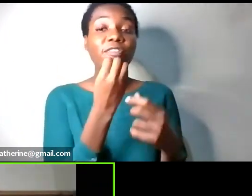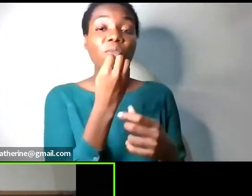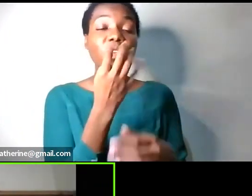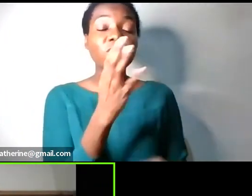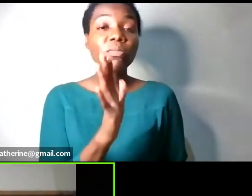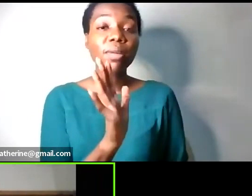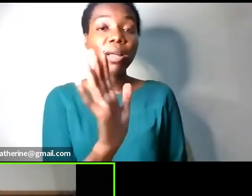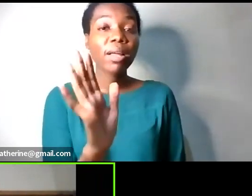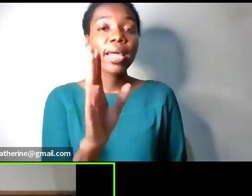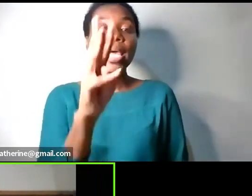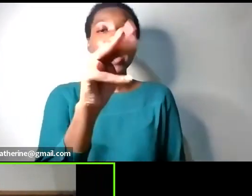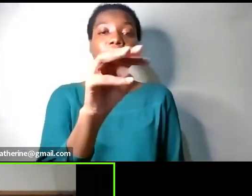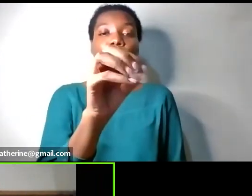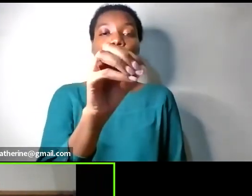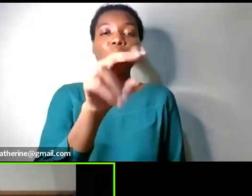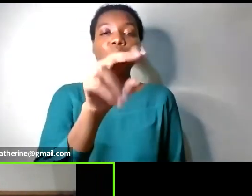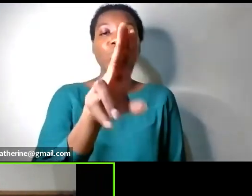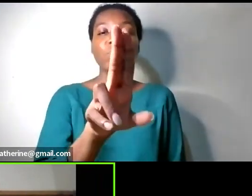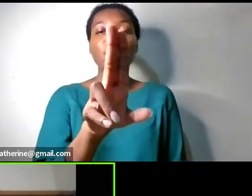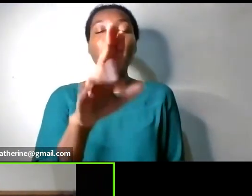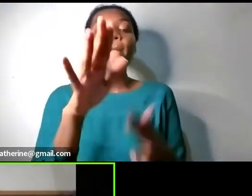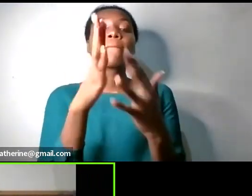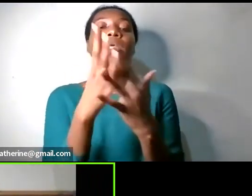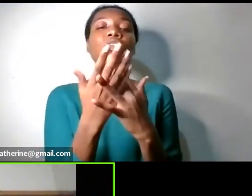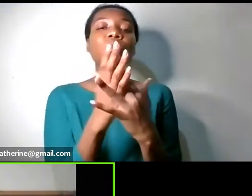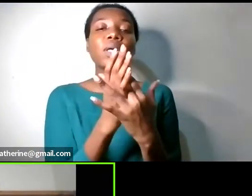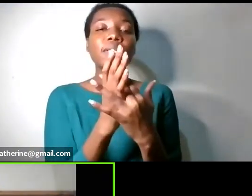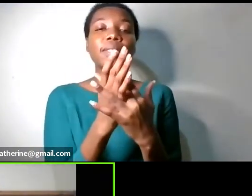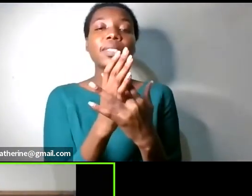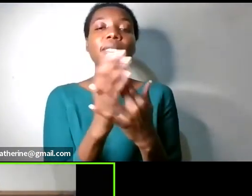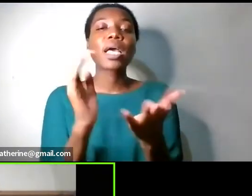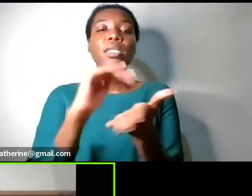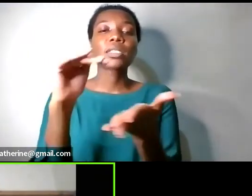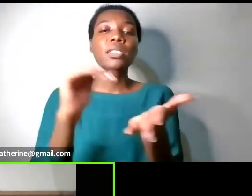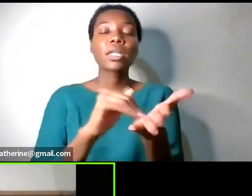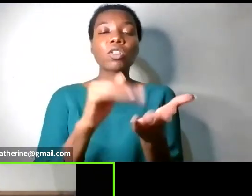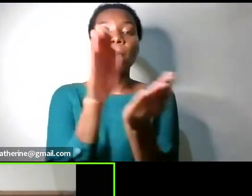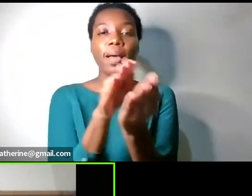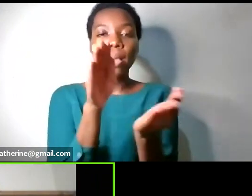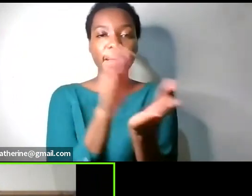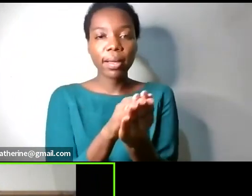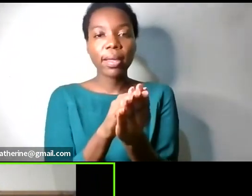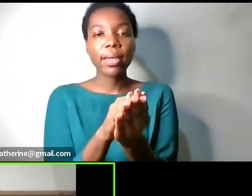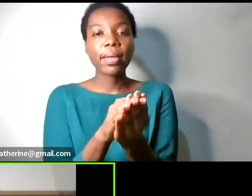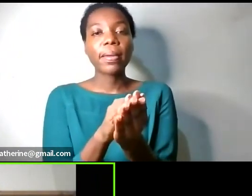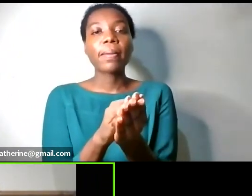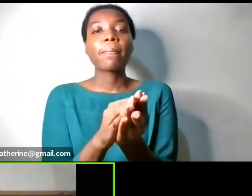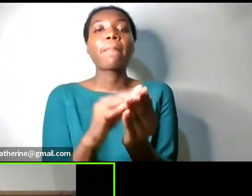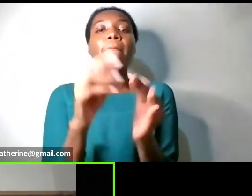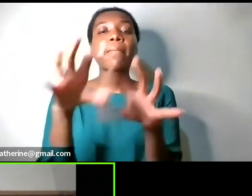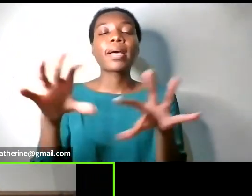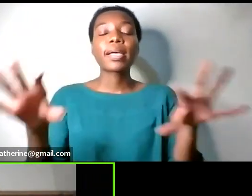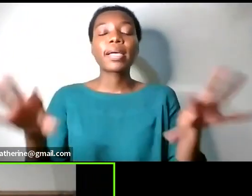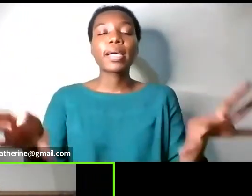MOU between Central Bank Capital Markets Authority,